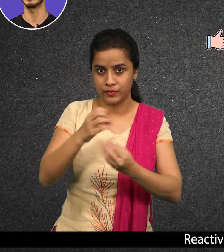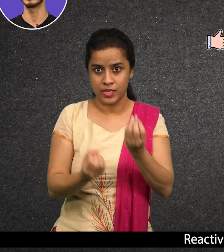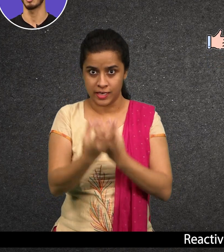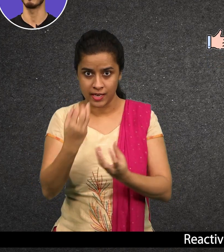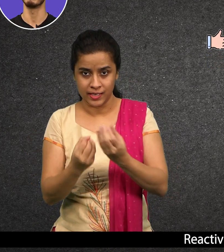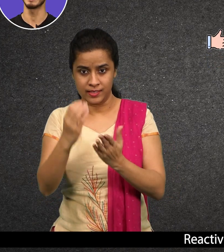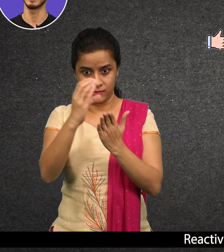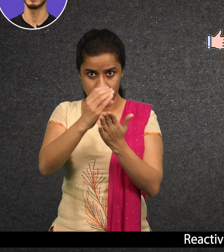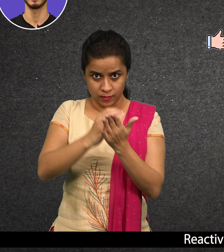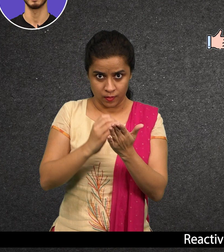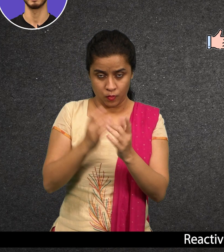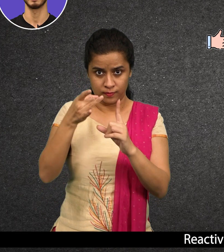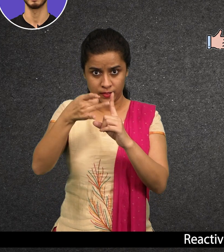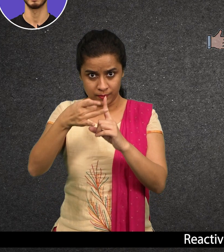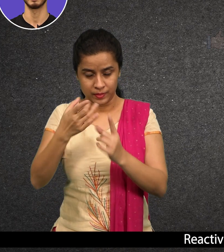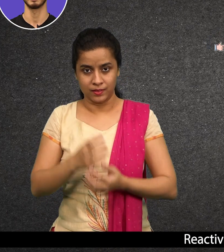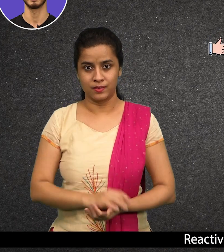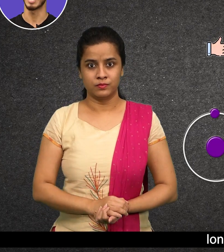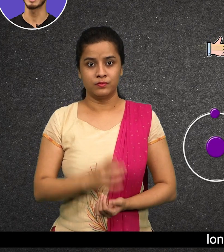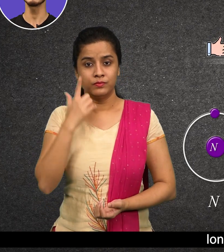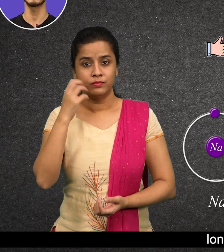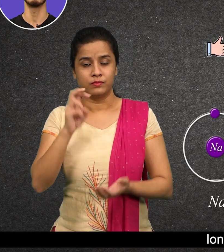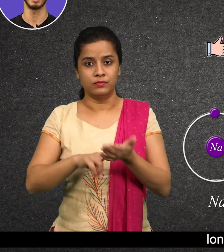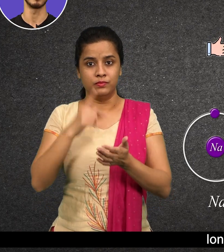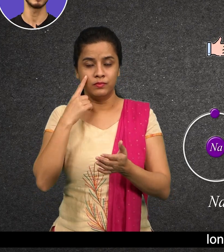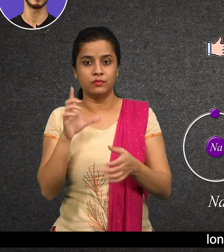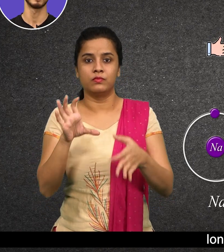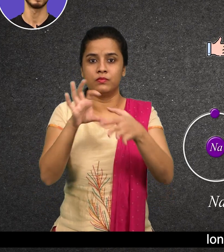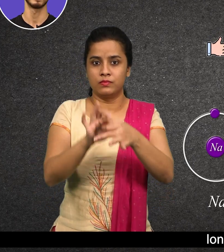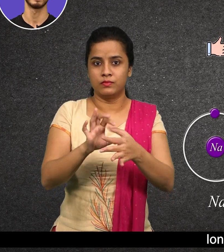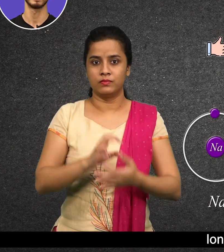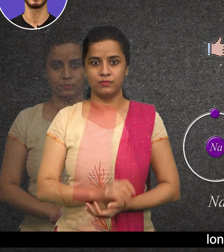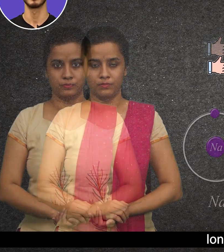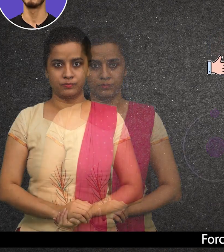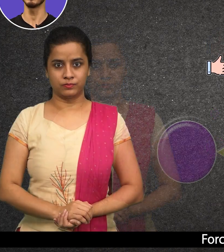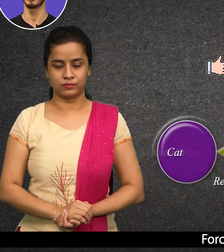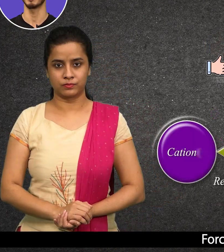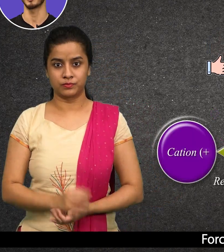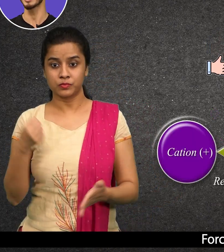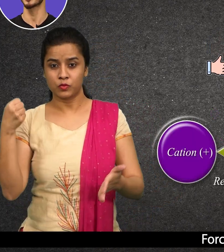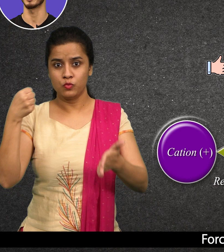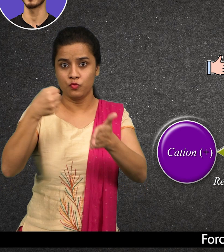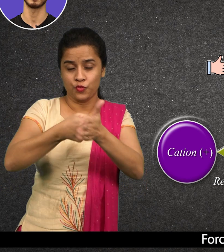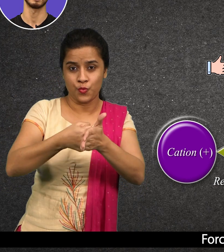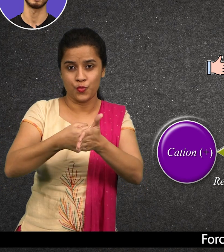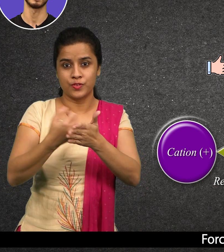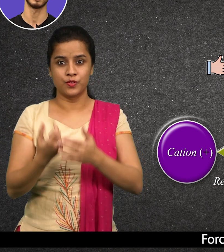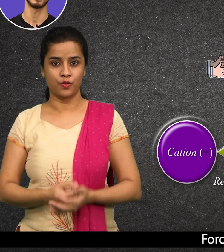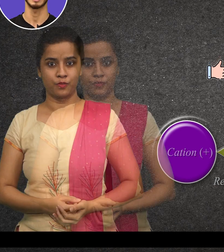reactivity series of metal, ionic compound, force of